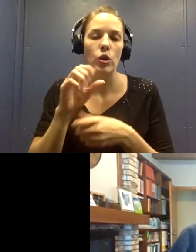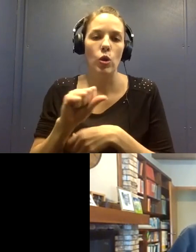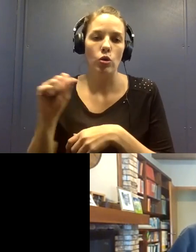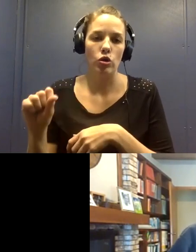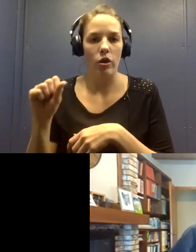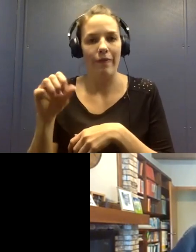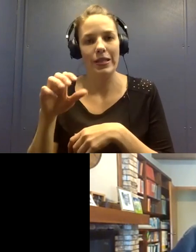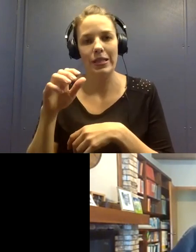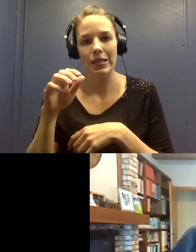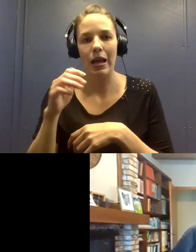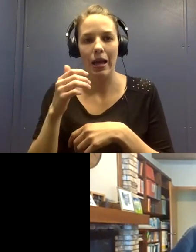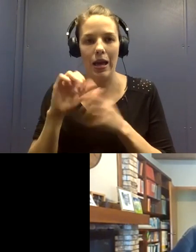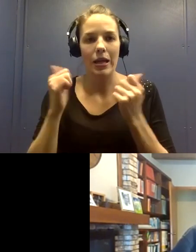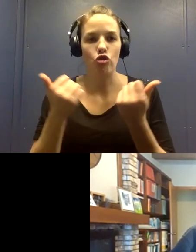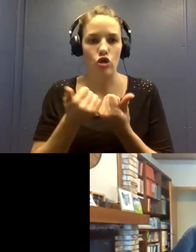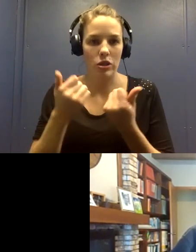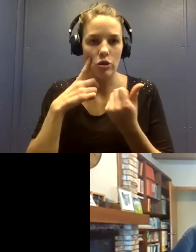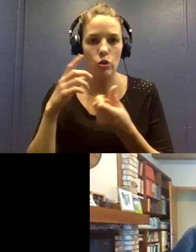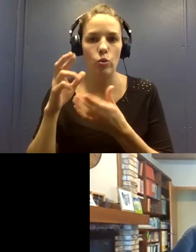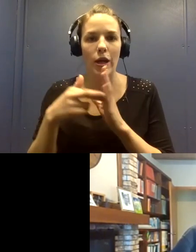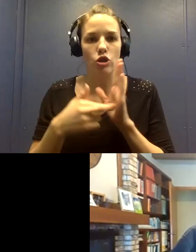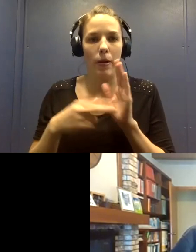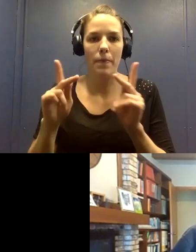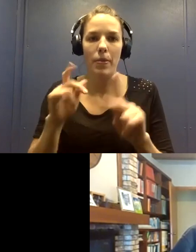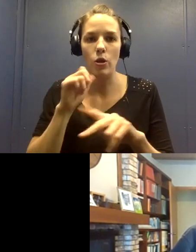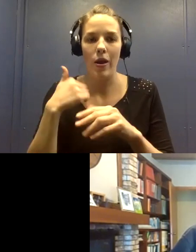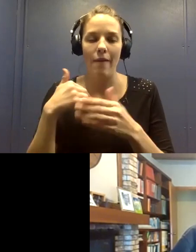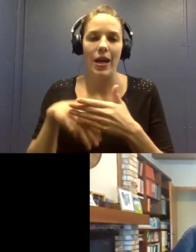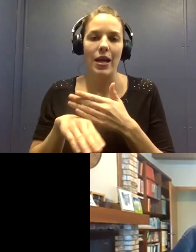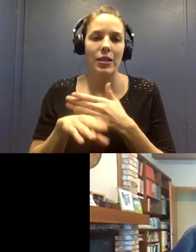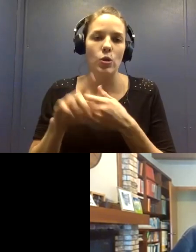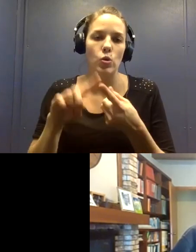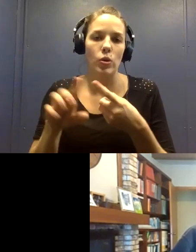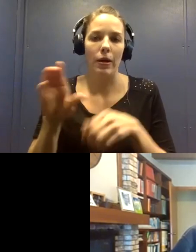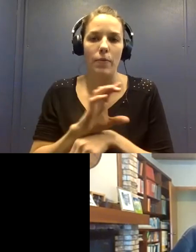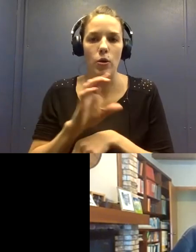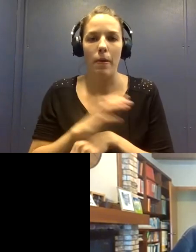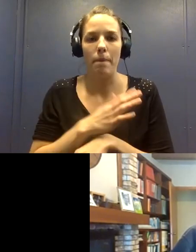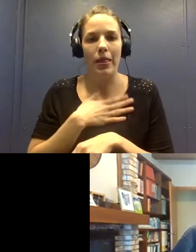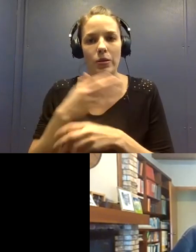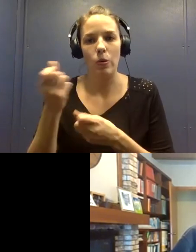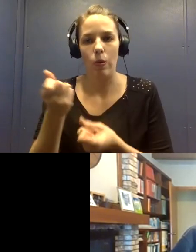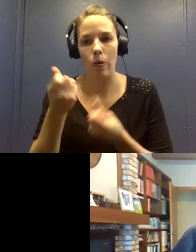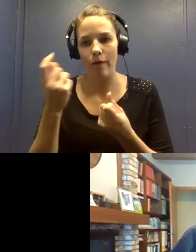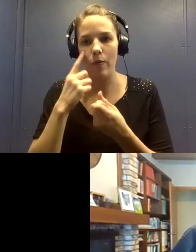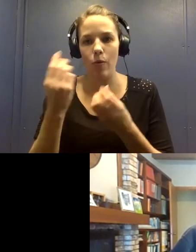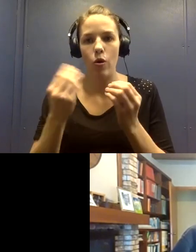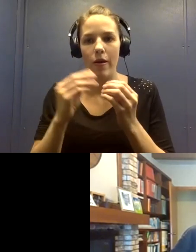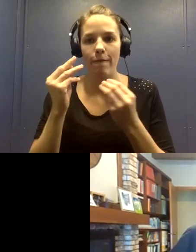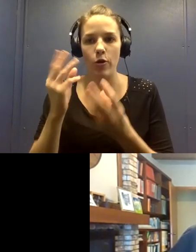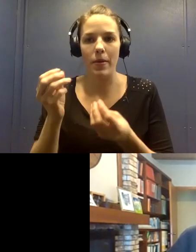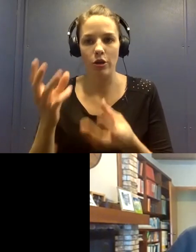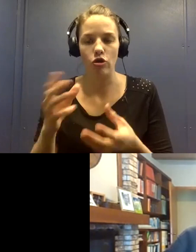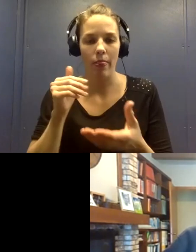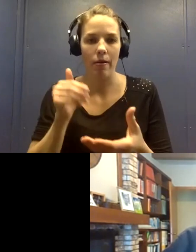to register Rock Island County residents who do not have access to a computer. Please stay tuned for more information in the coming weeks on